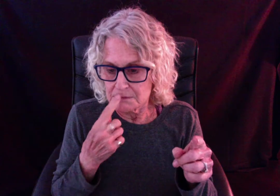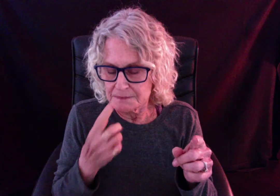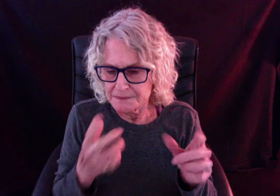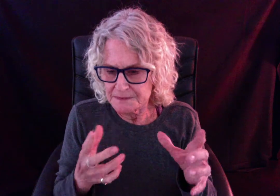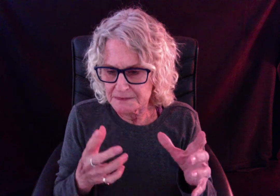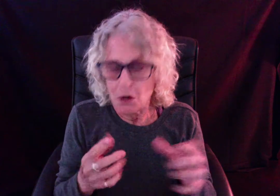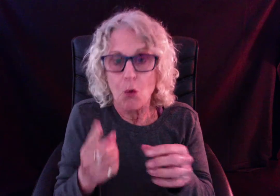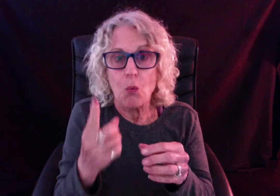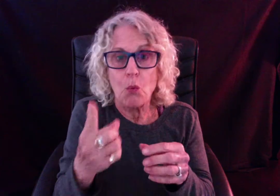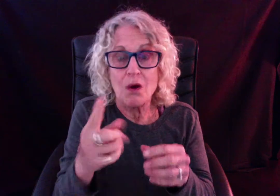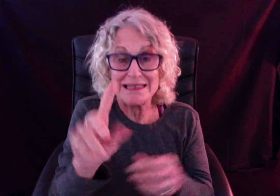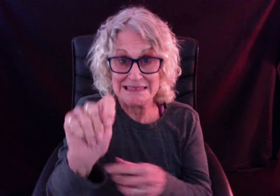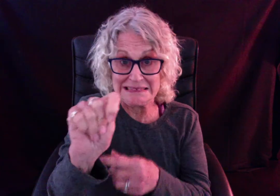1 tablespoon